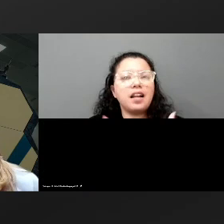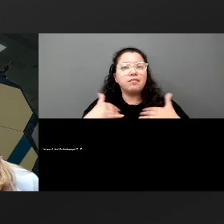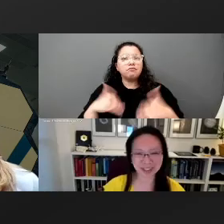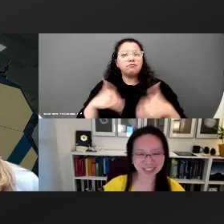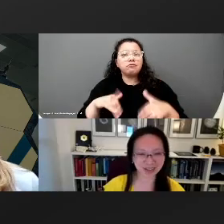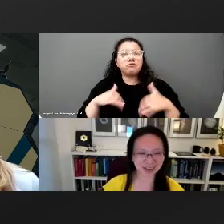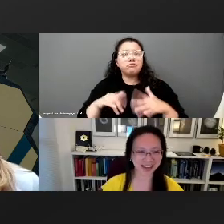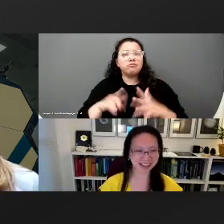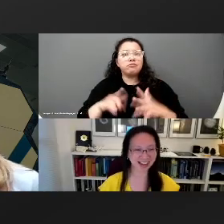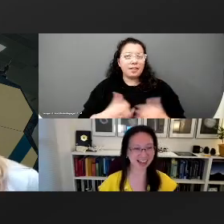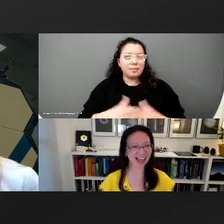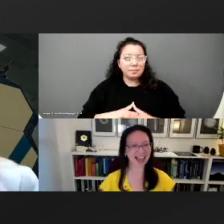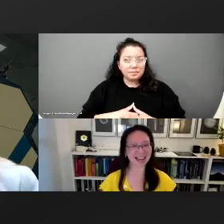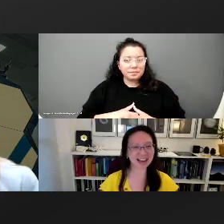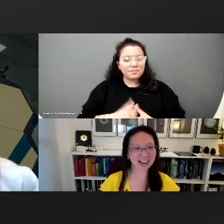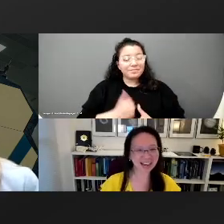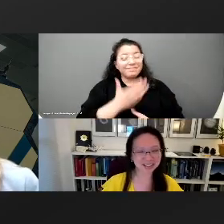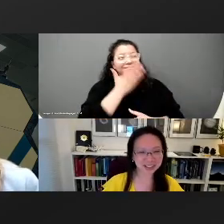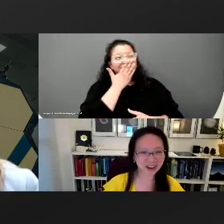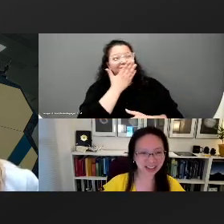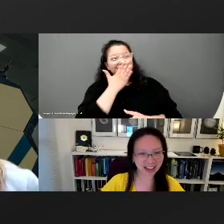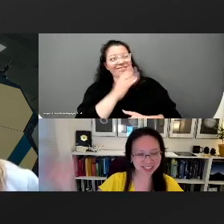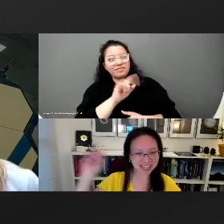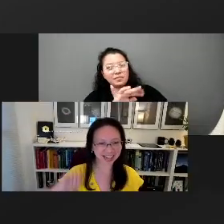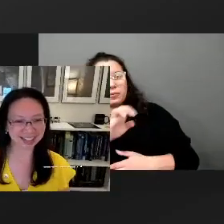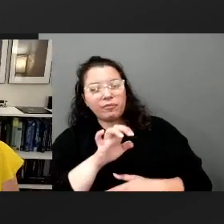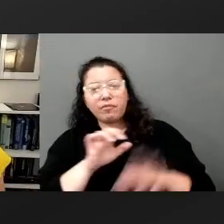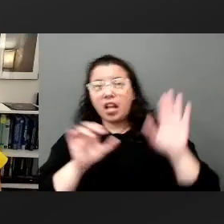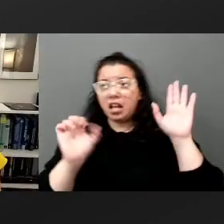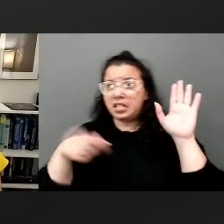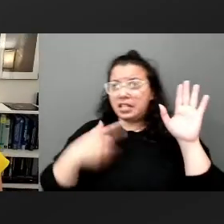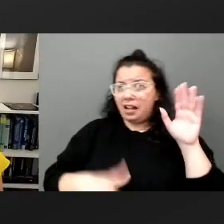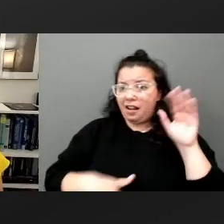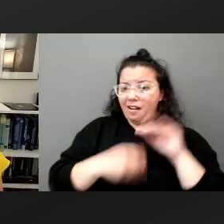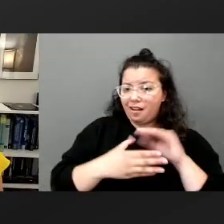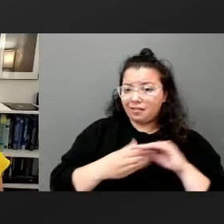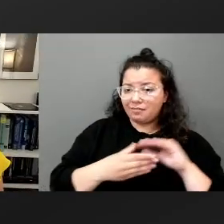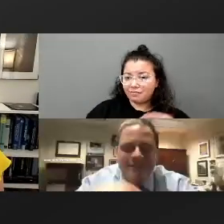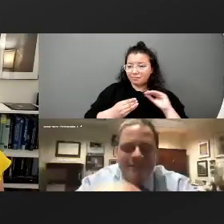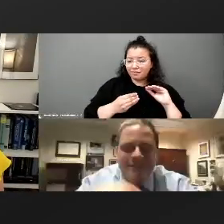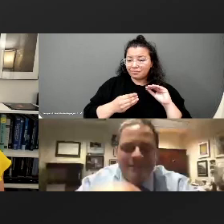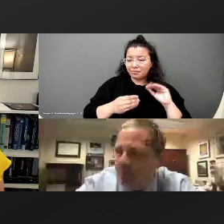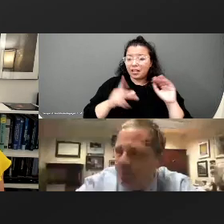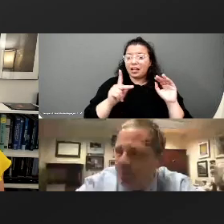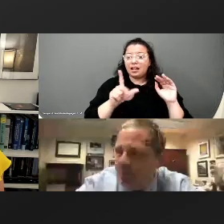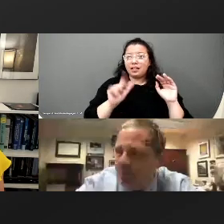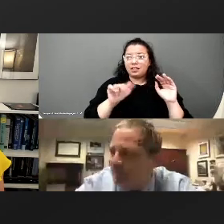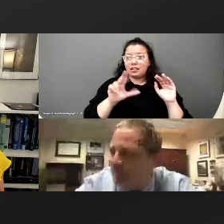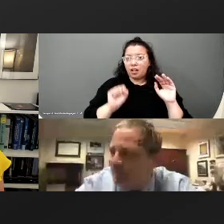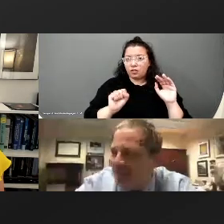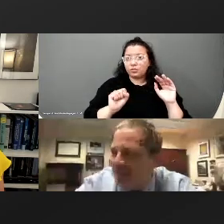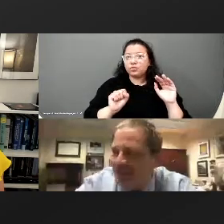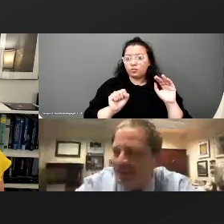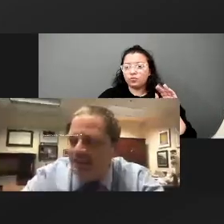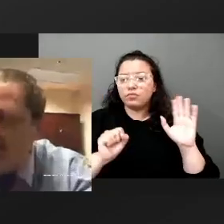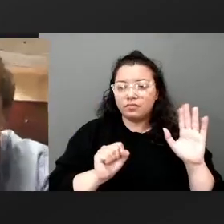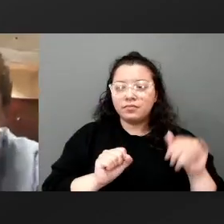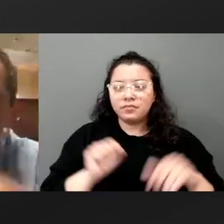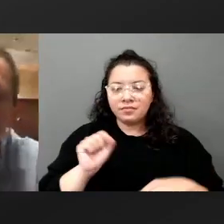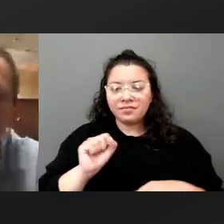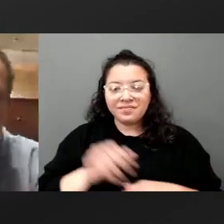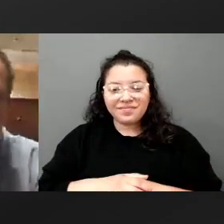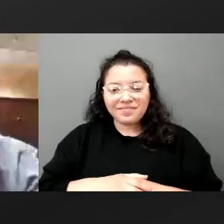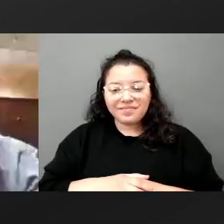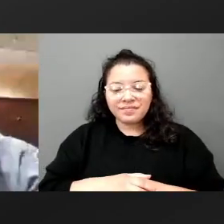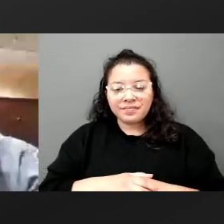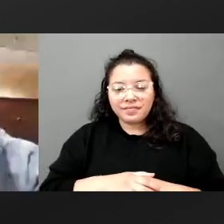Thank you very much, Stefanie. And I just saw Klaus's hand. Yeah. So, and